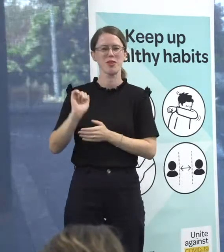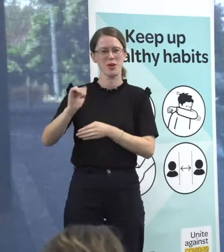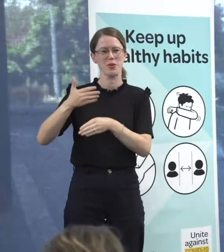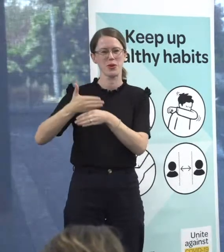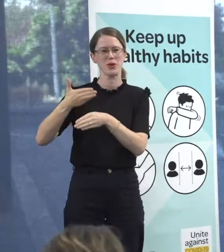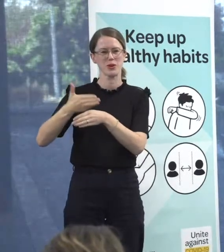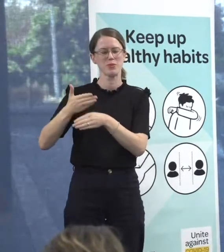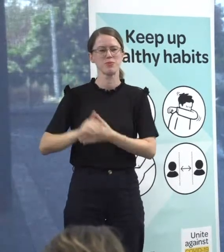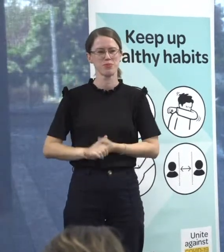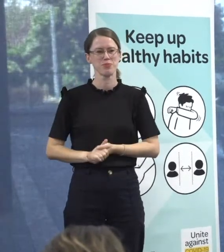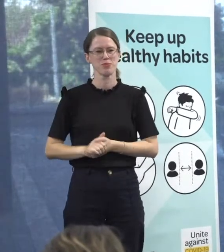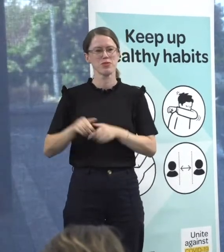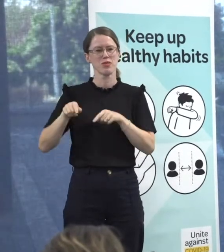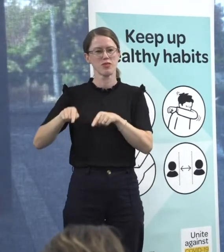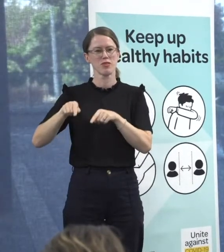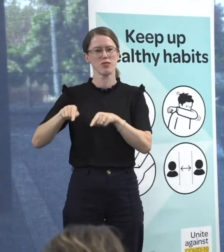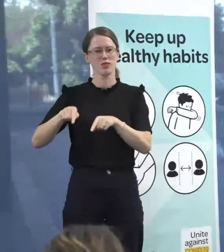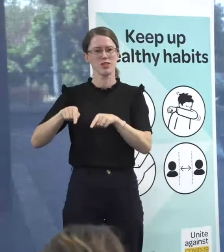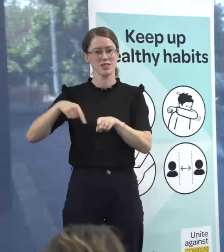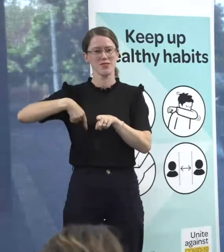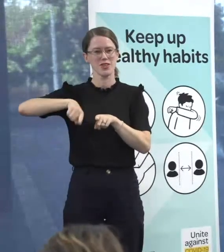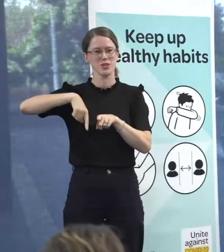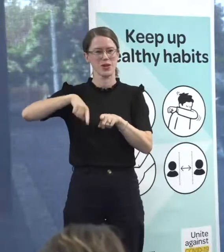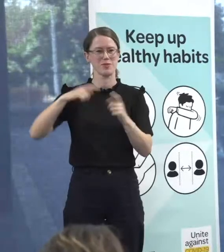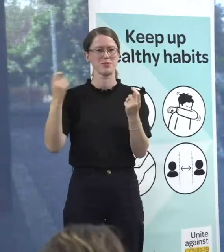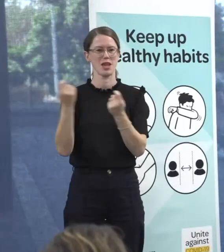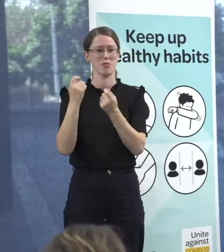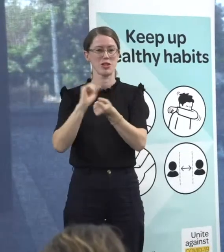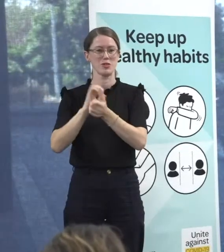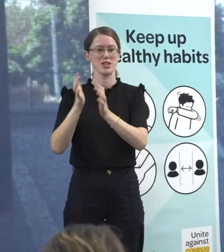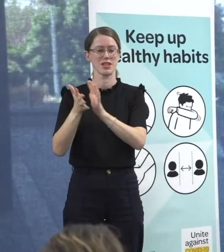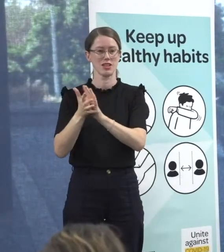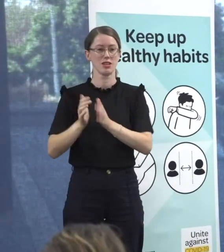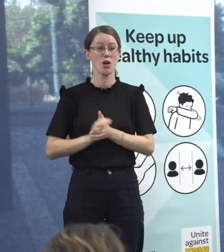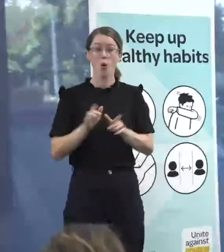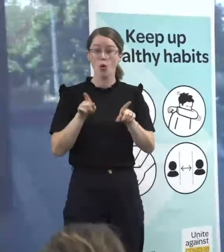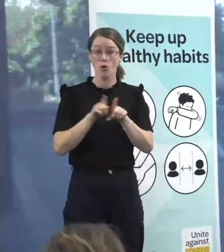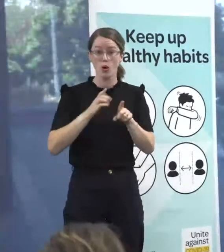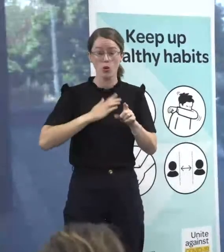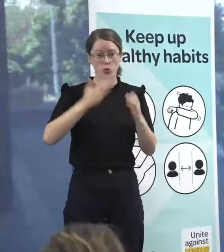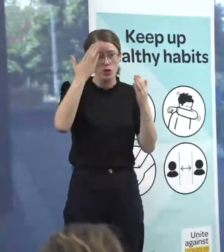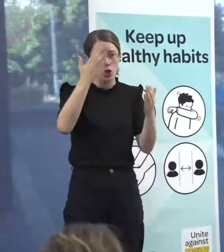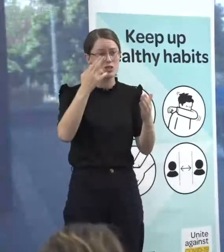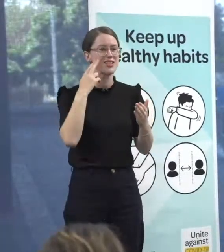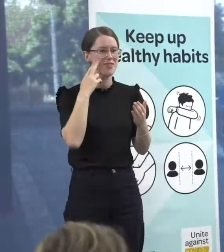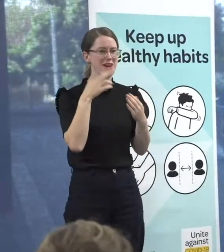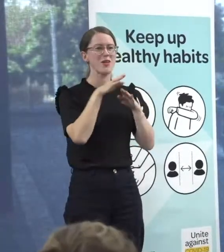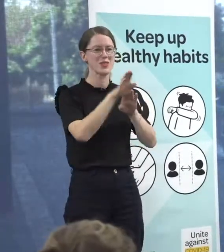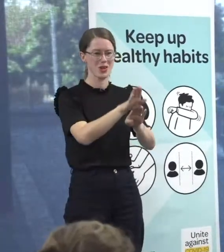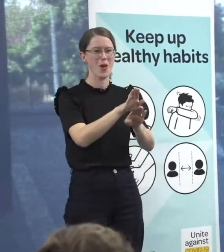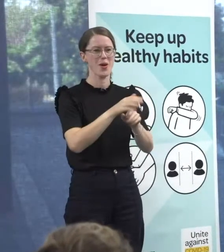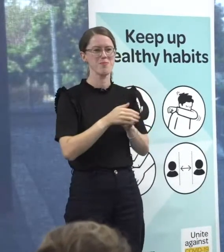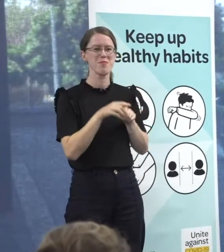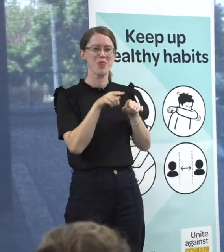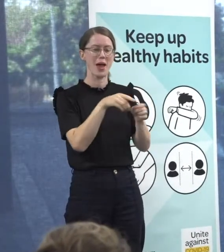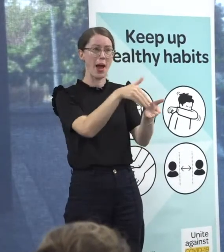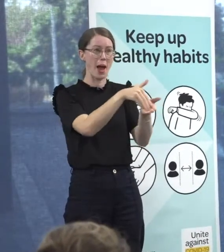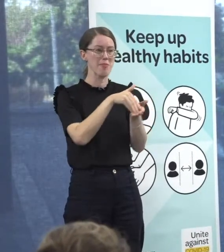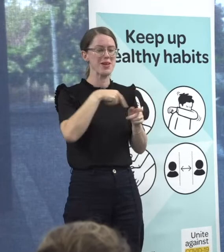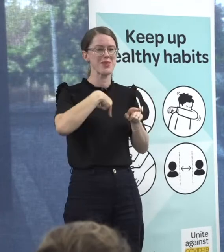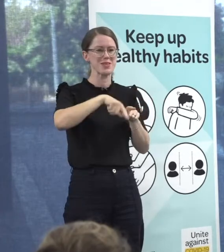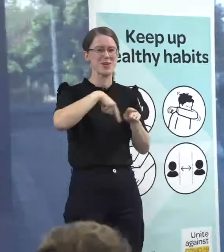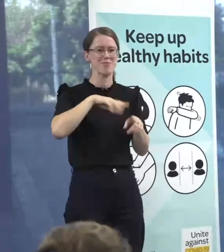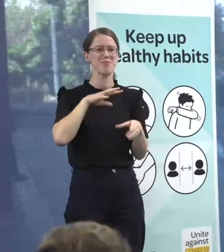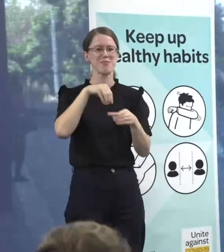work in this week where we're celebrating sign language. And I want to acknowledge Deaf Aotearoa, who have helped me this